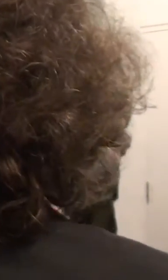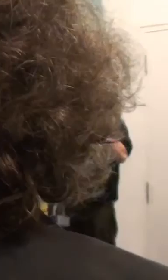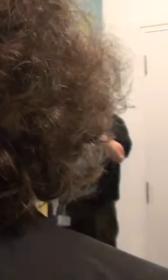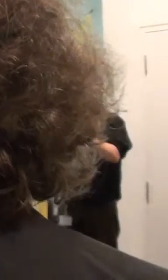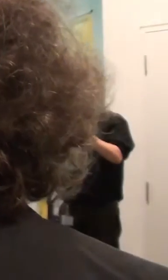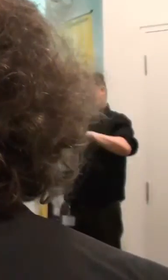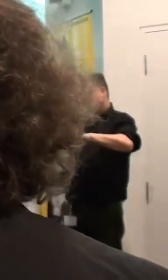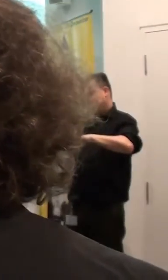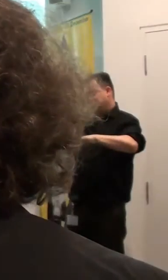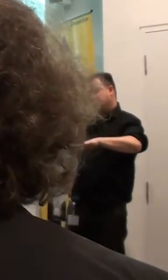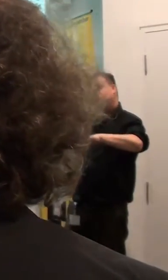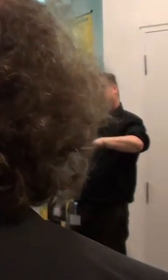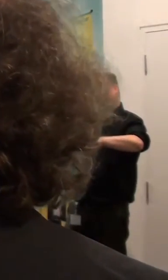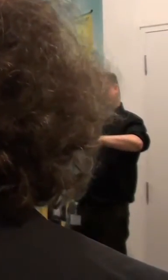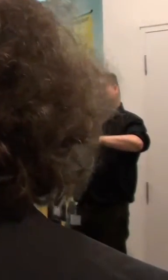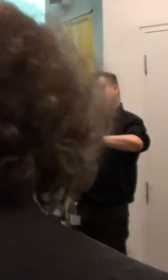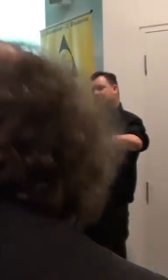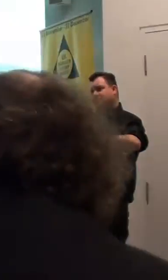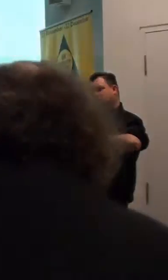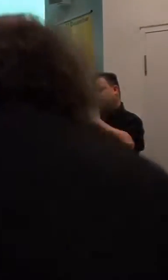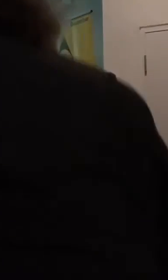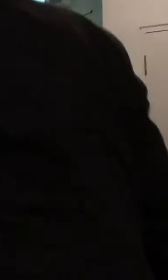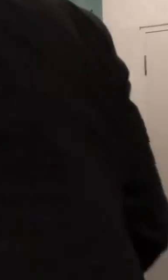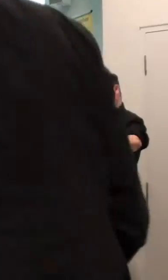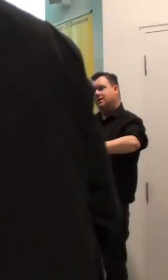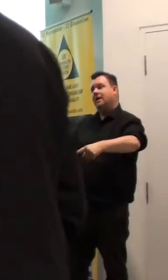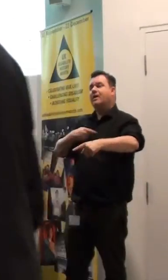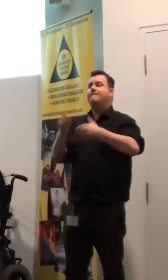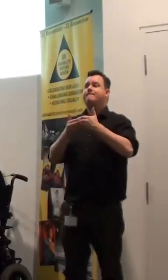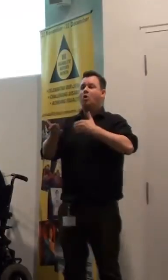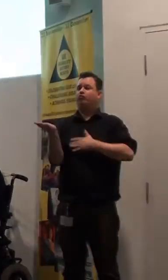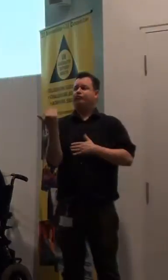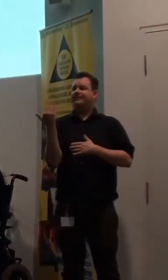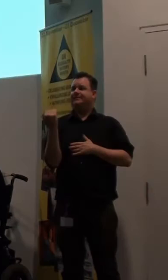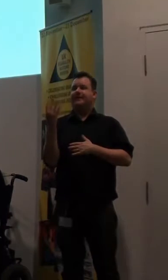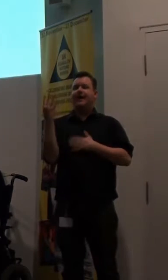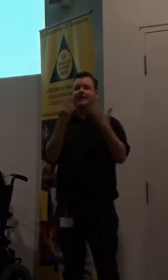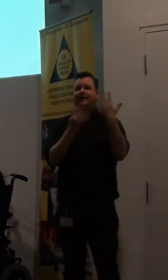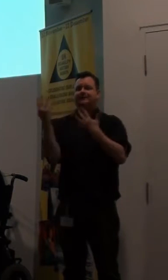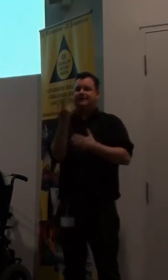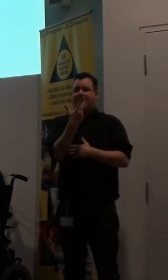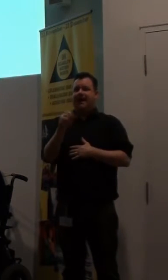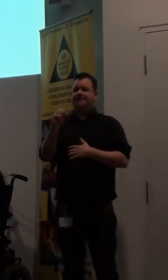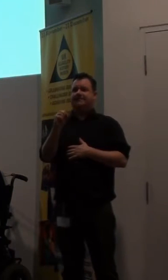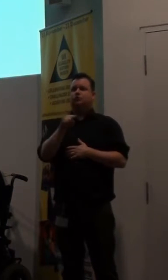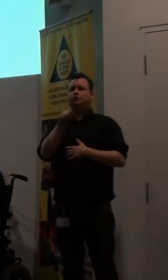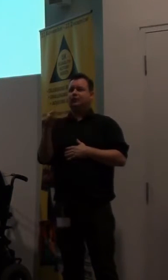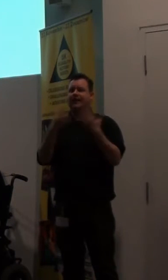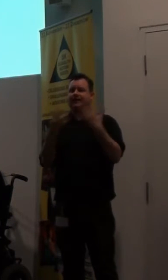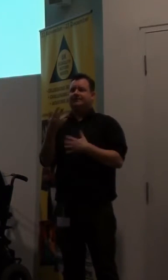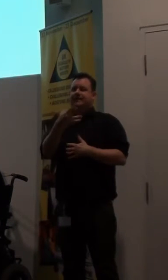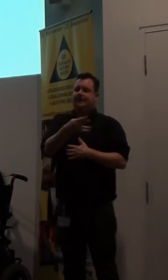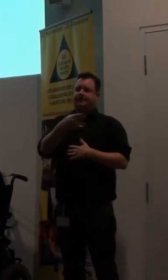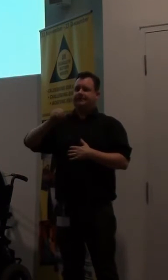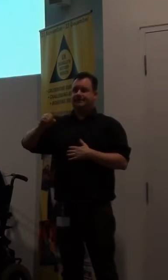their children and offspring were described. But then, much more recently, from the 1980s on into the 1990s, people with